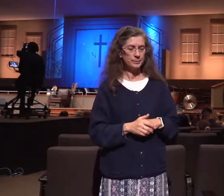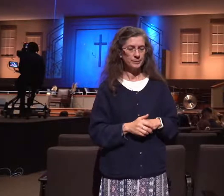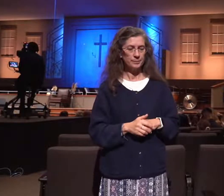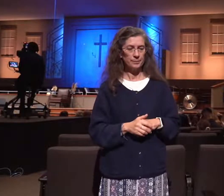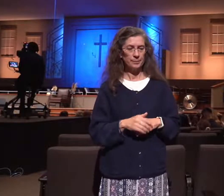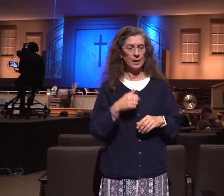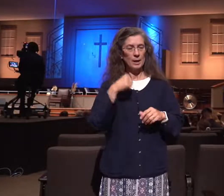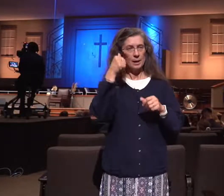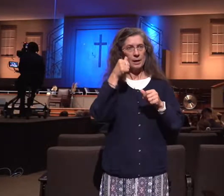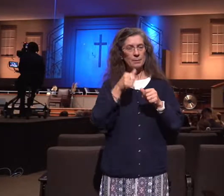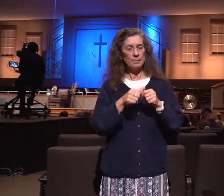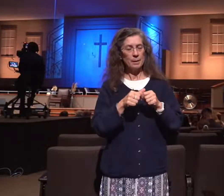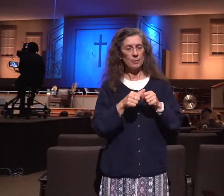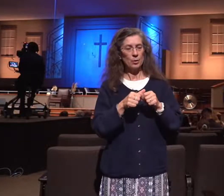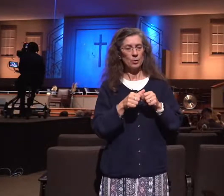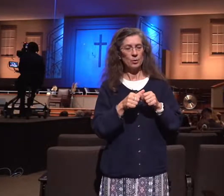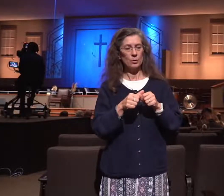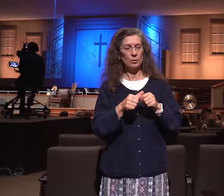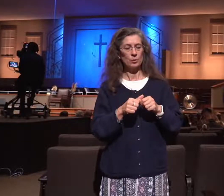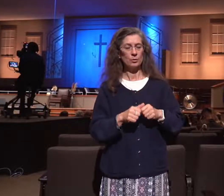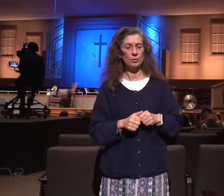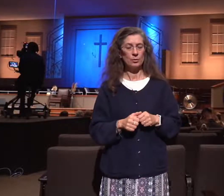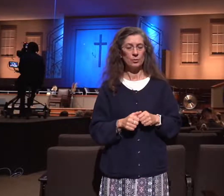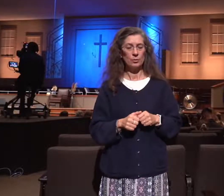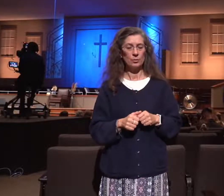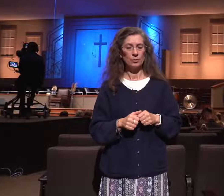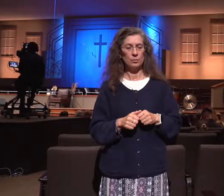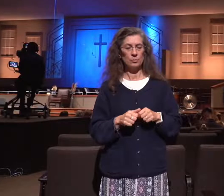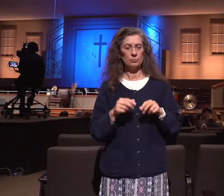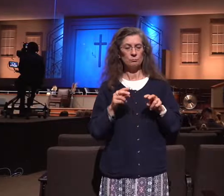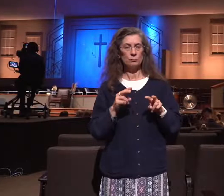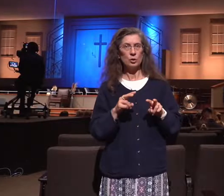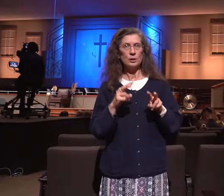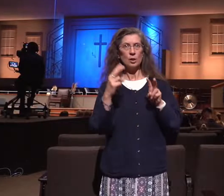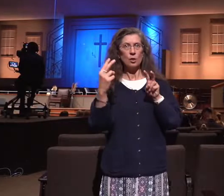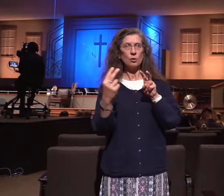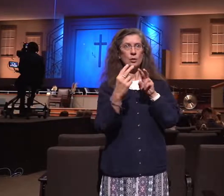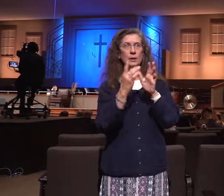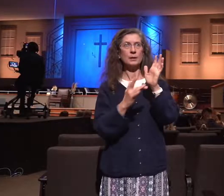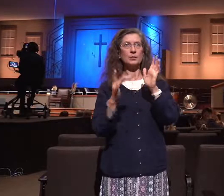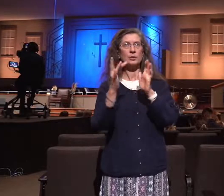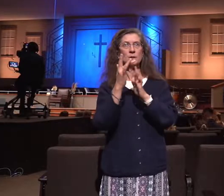And I remember looking, and there were tears in his eyes.